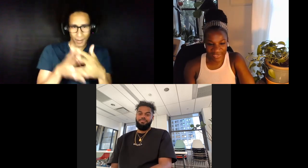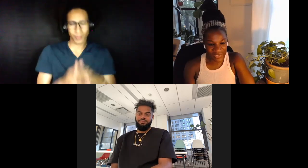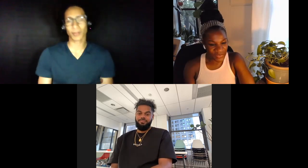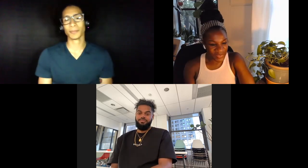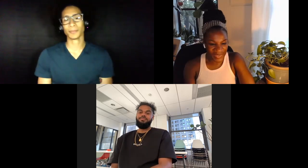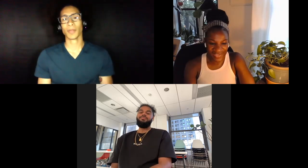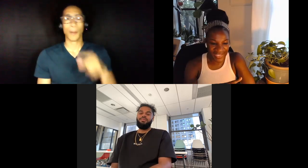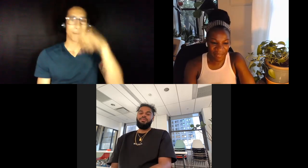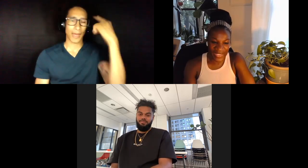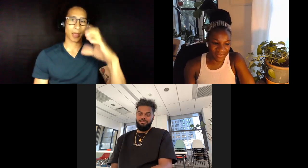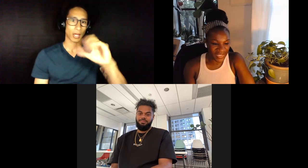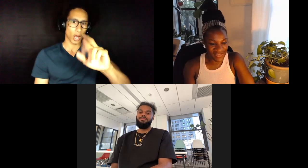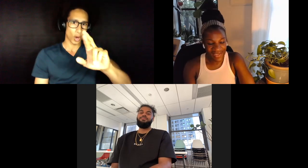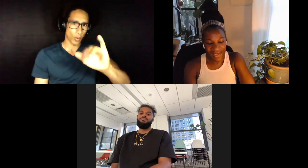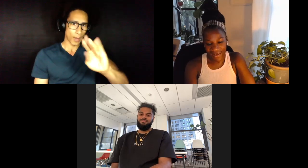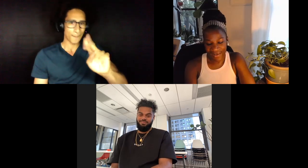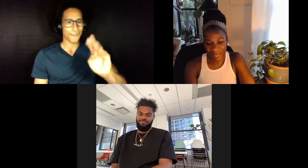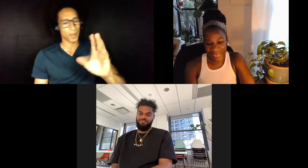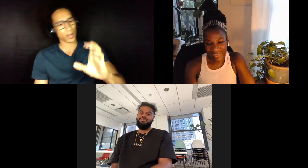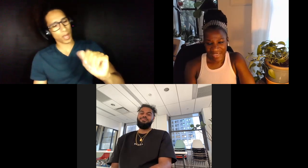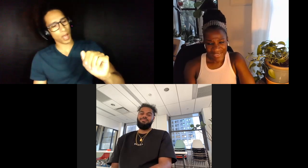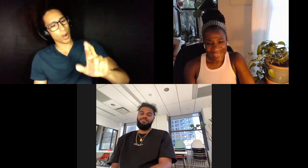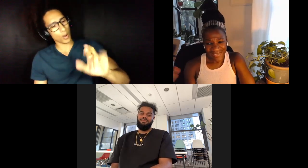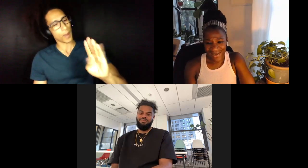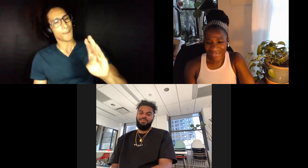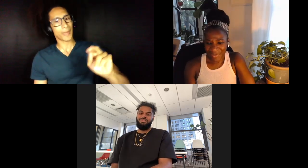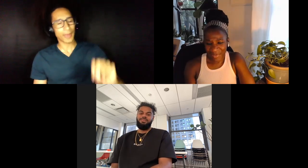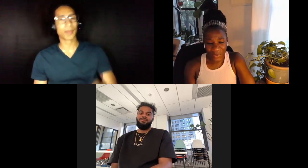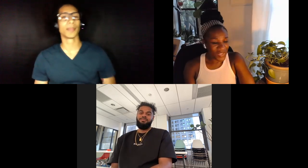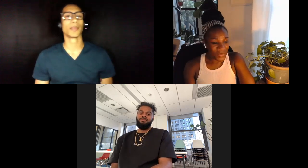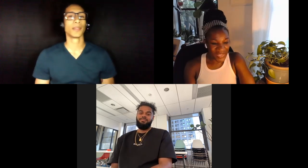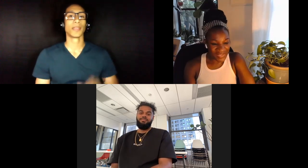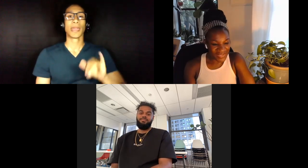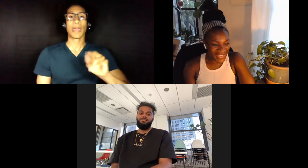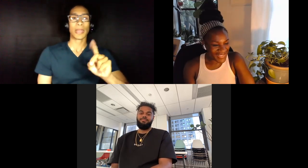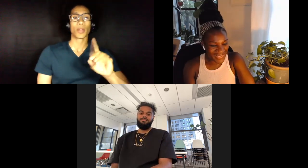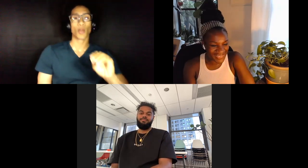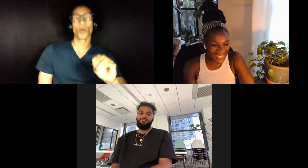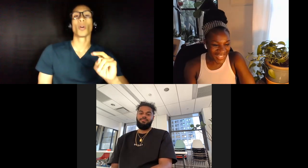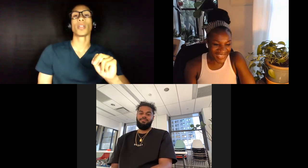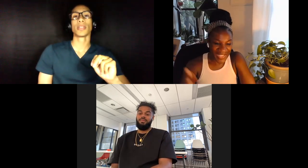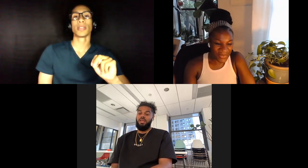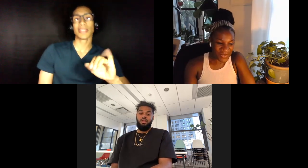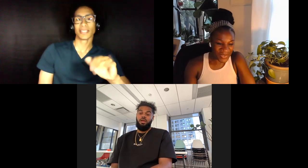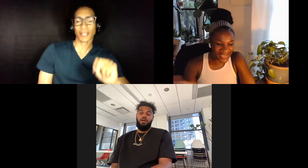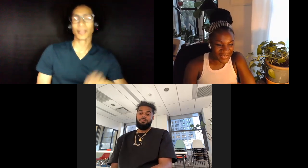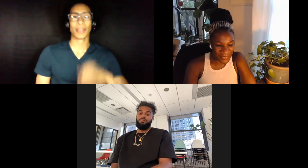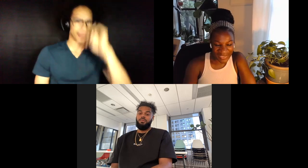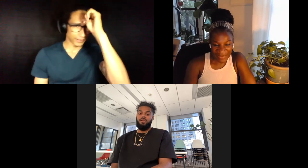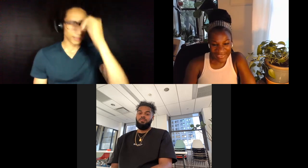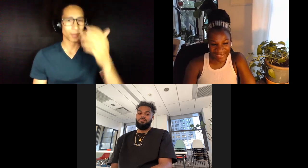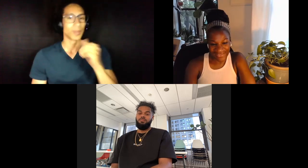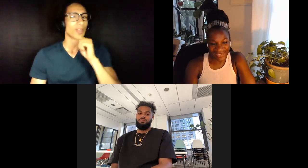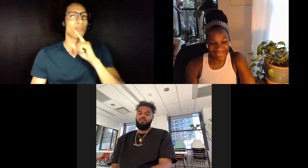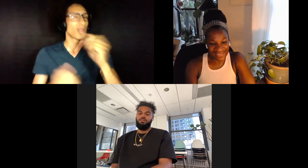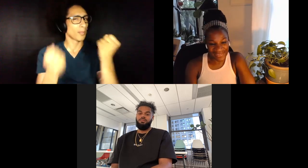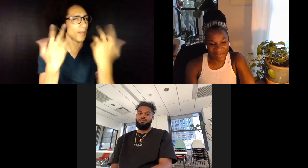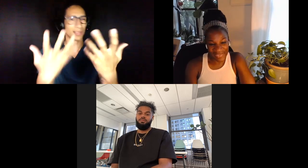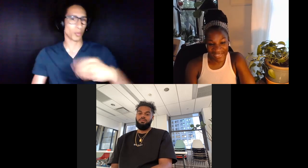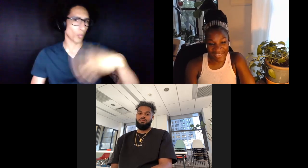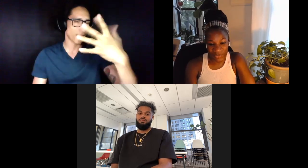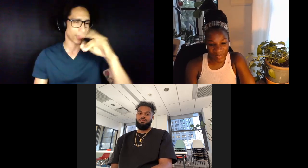was not, like from this land because it was just like our home culture was so different. Like in school, like